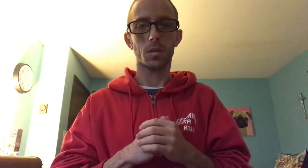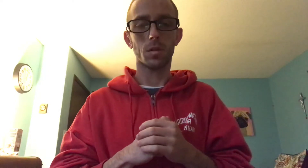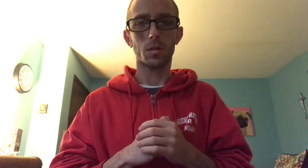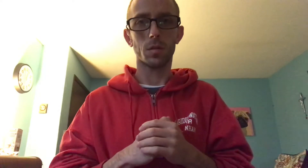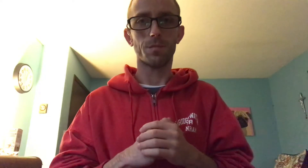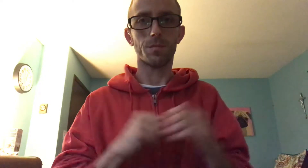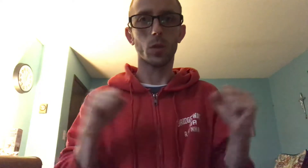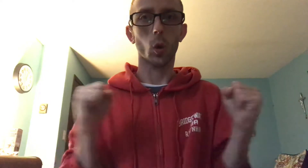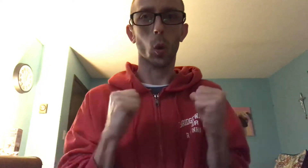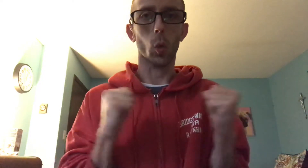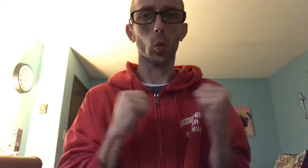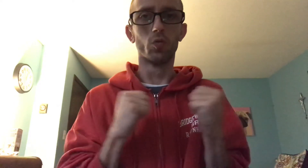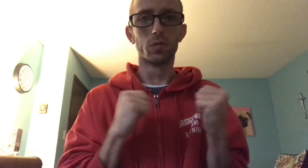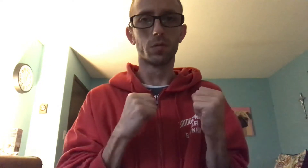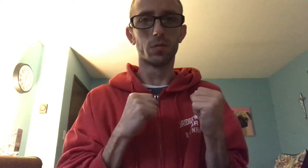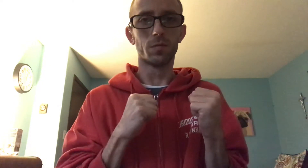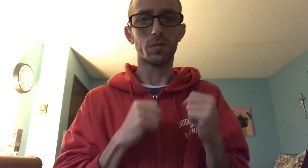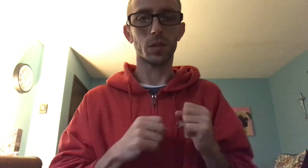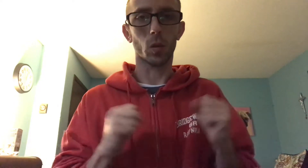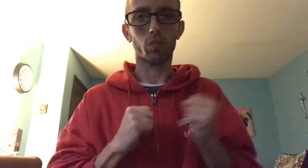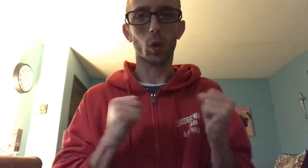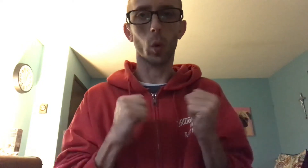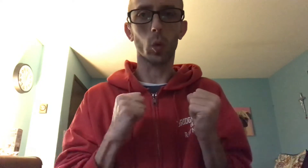Cold. Cold.